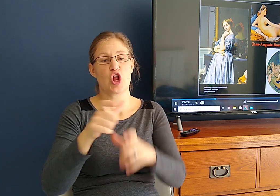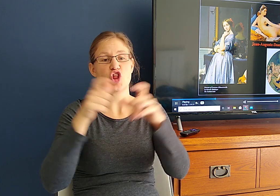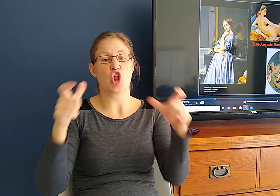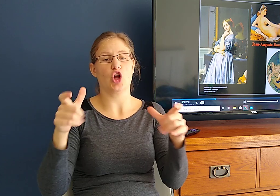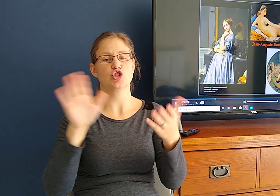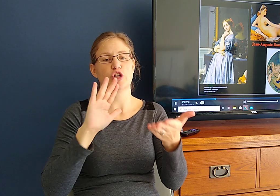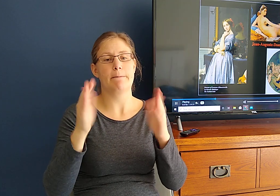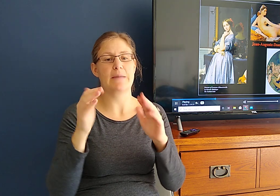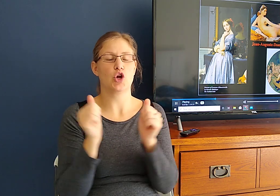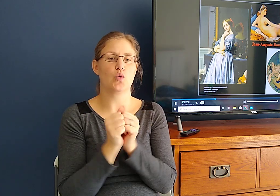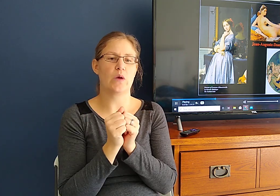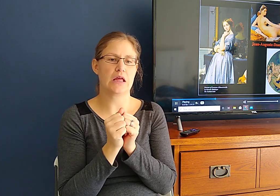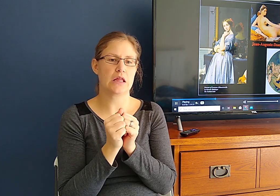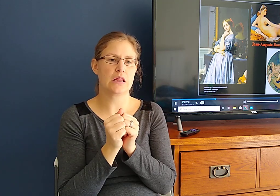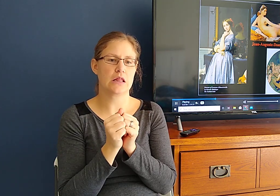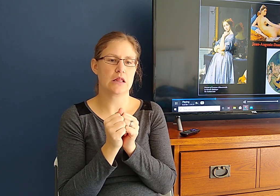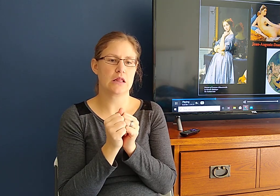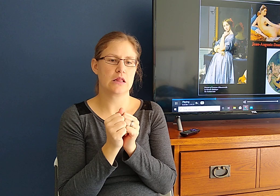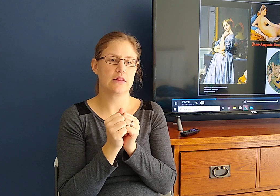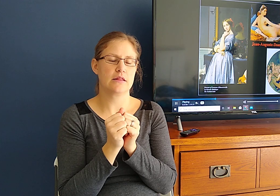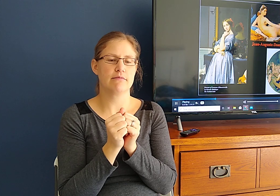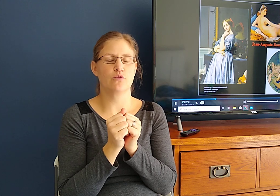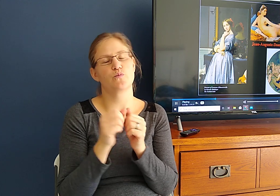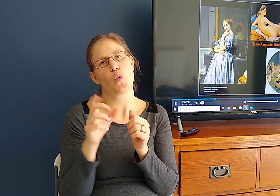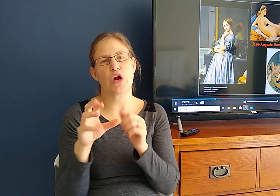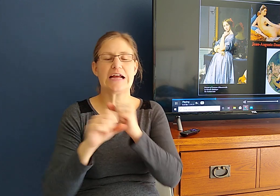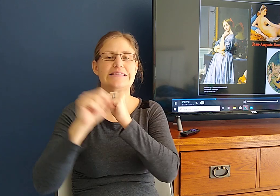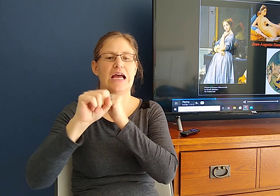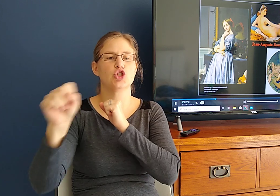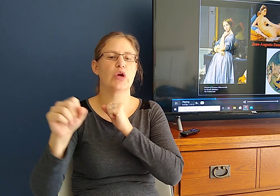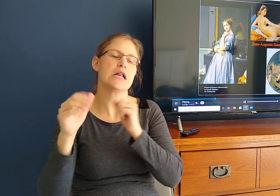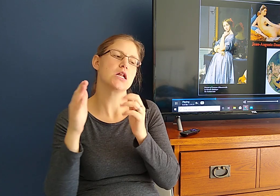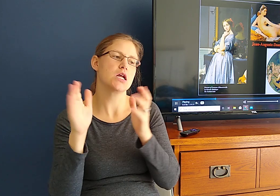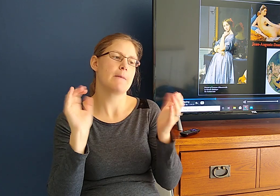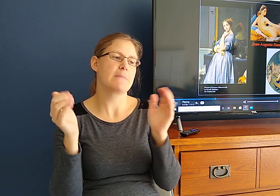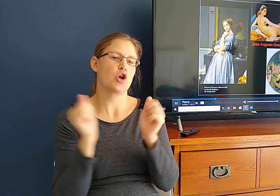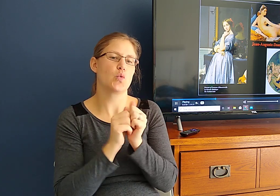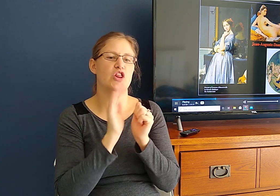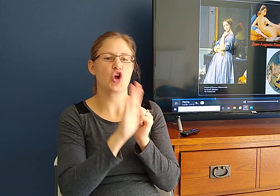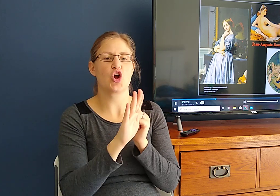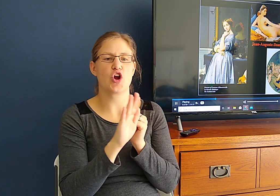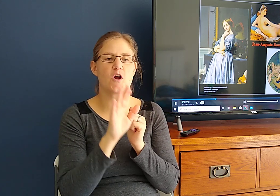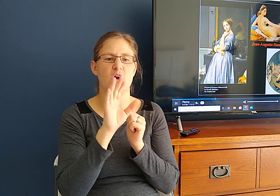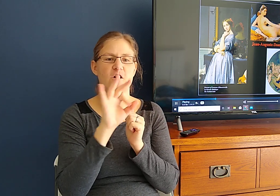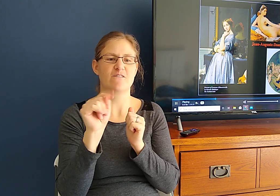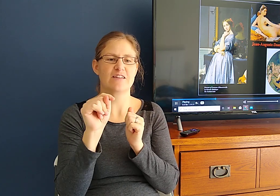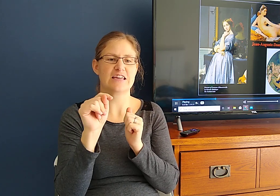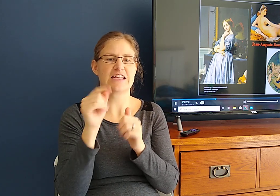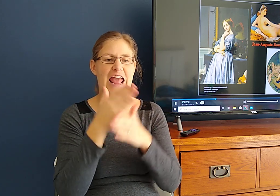to the, exaggerated, if you will, compared to her feet, hands, and head.